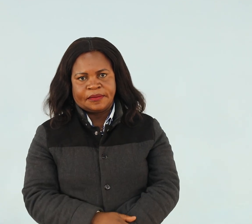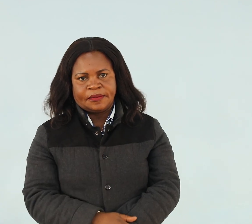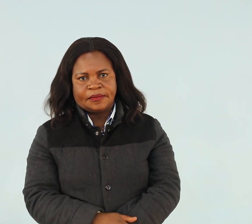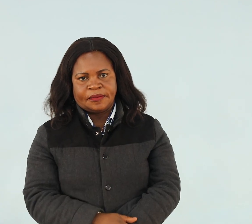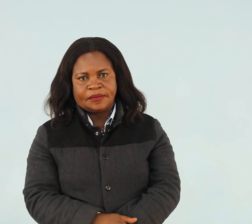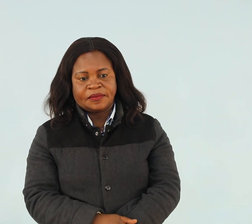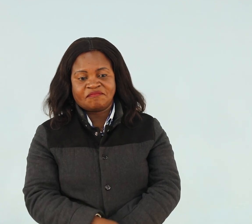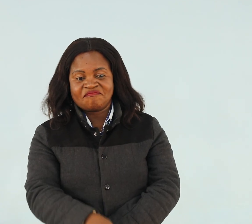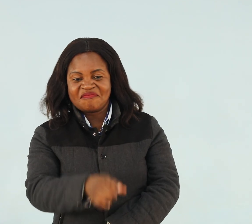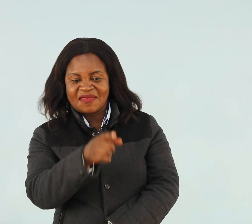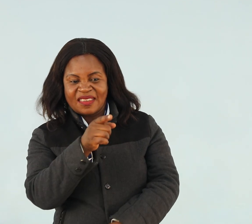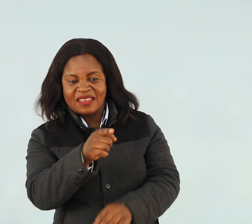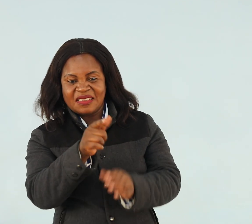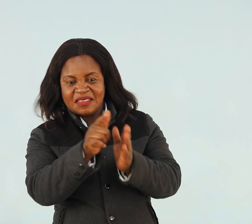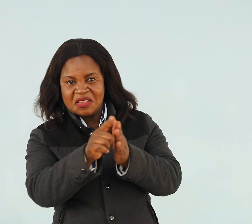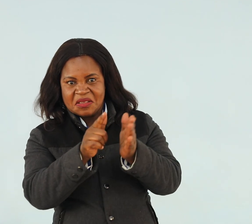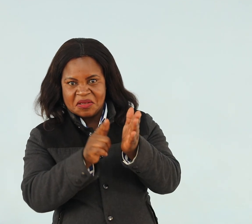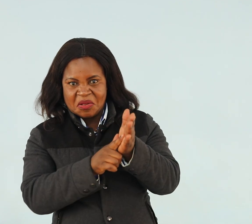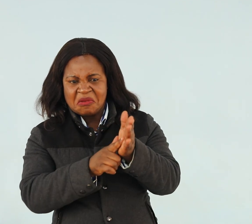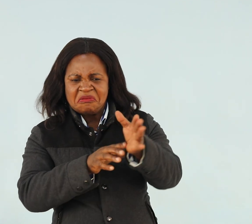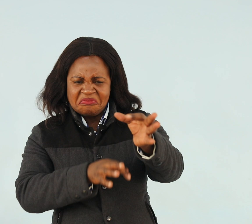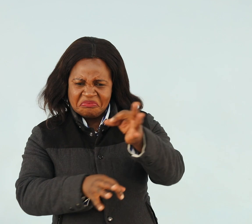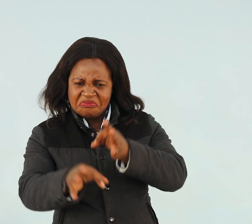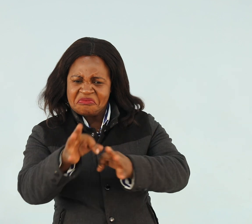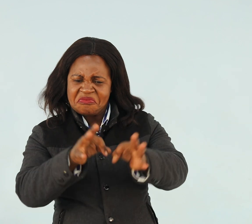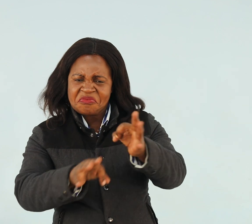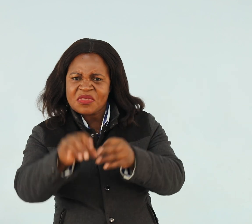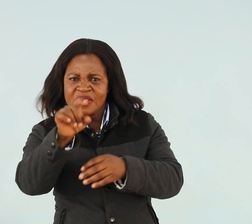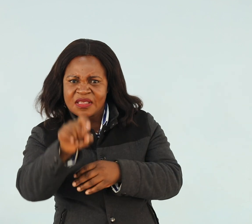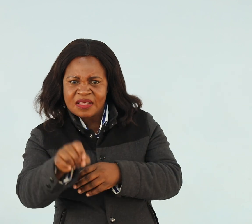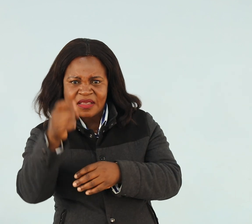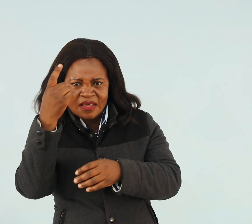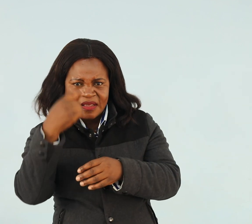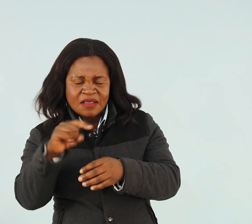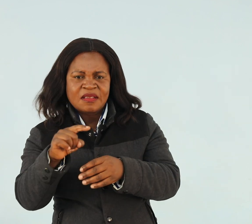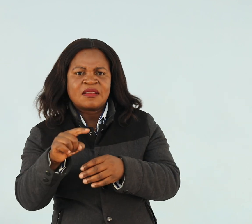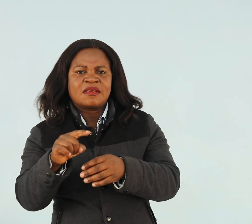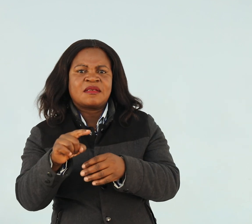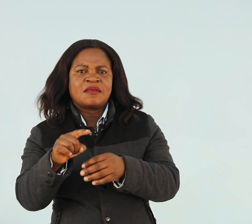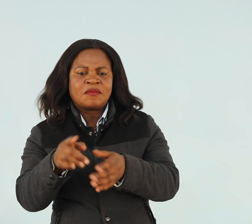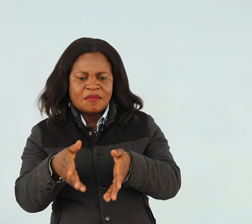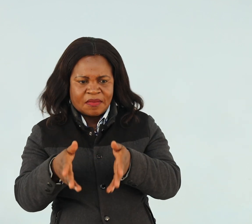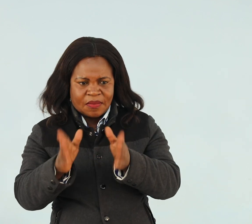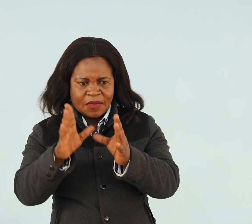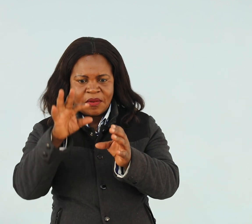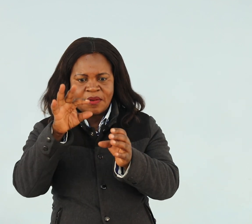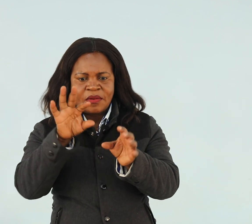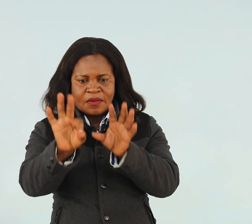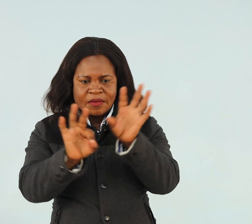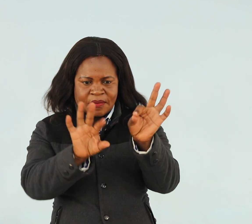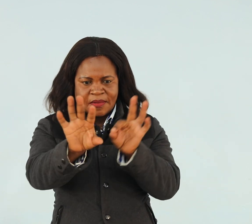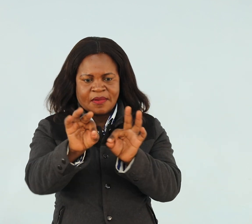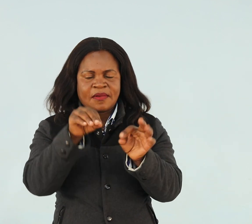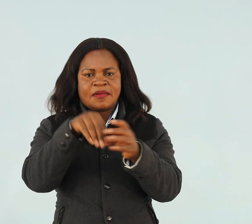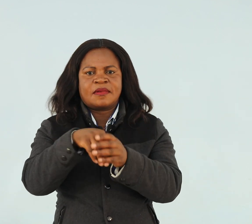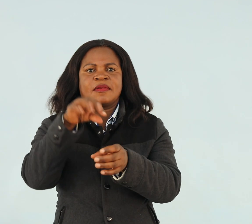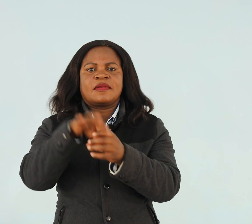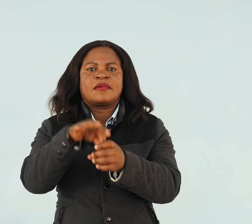This provision sets out the requirements for a valid nomination in elections. A